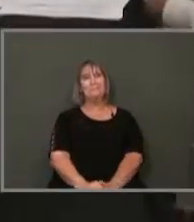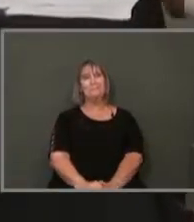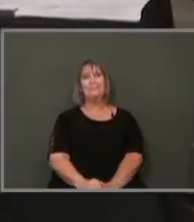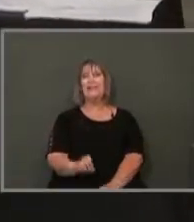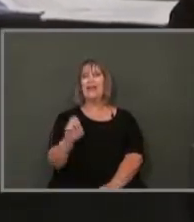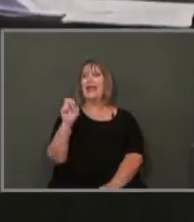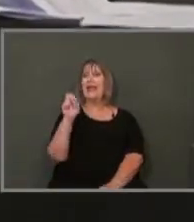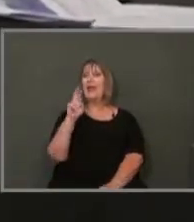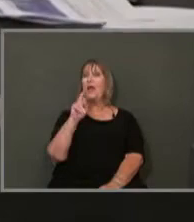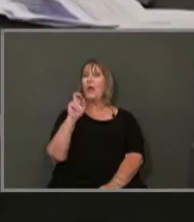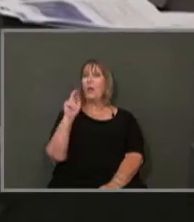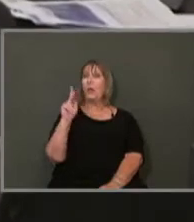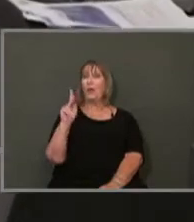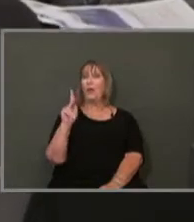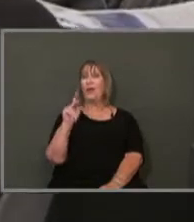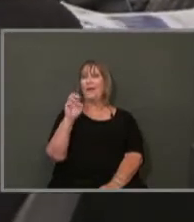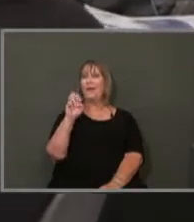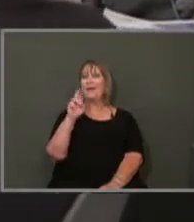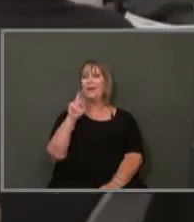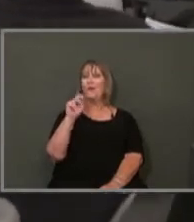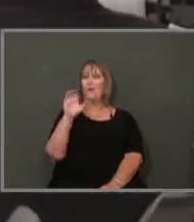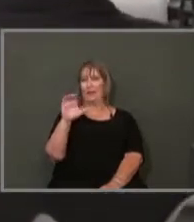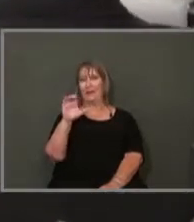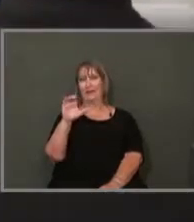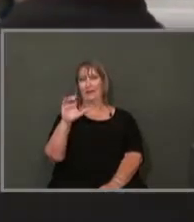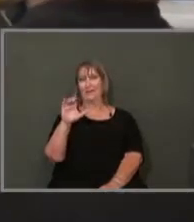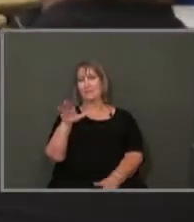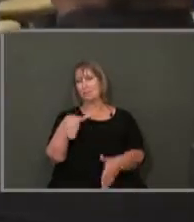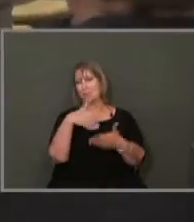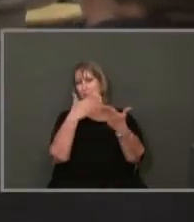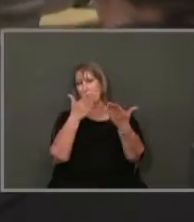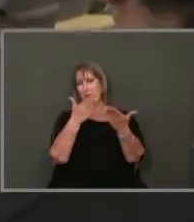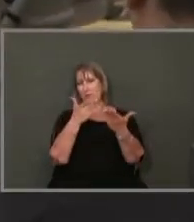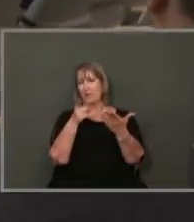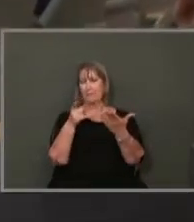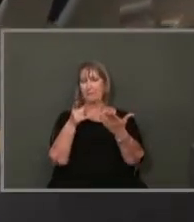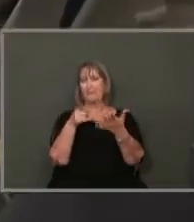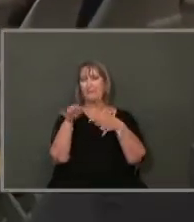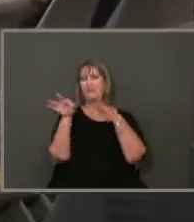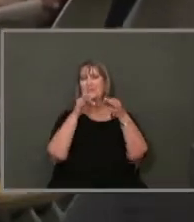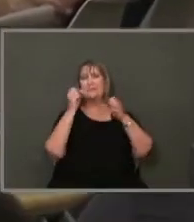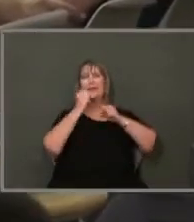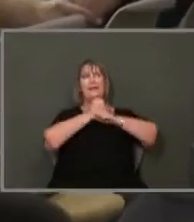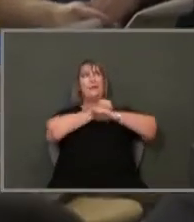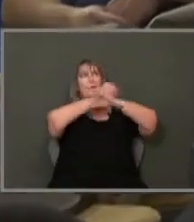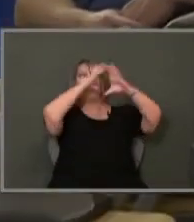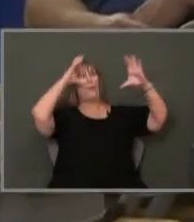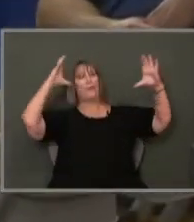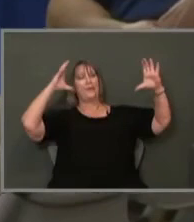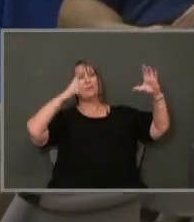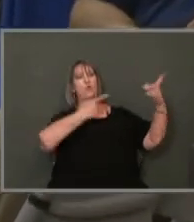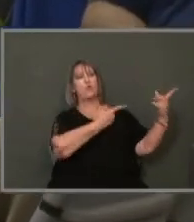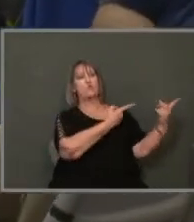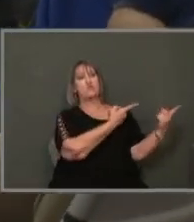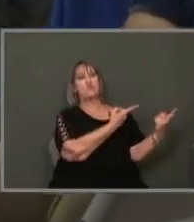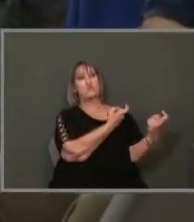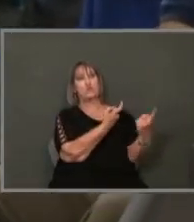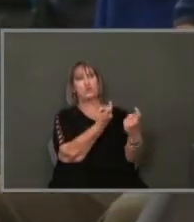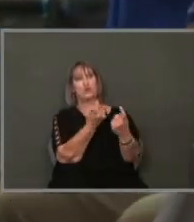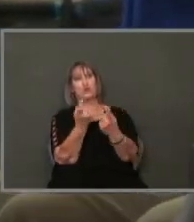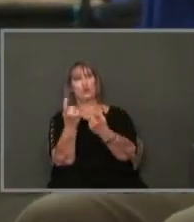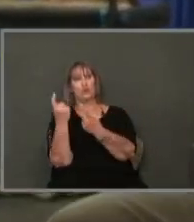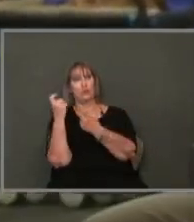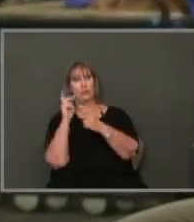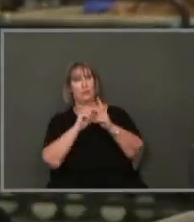Eric brought up something really important, and just to put this in a bigger context for you, recruiting police officers is also one of Eric's